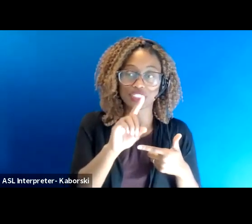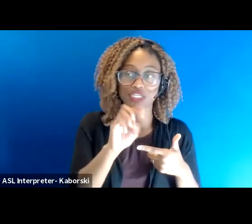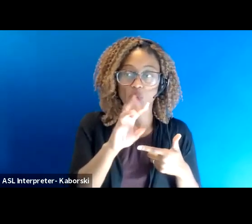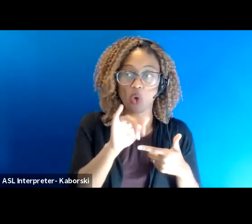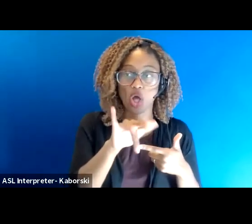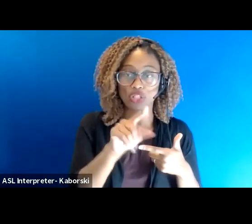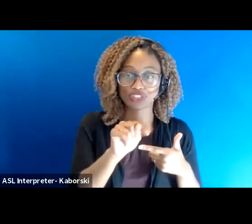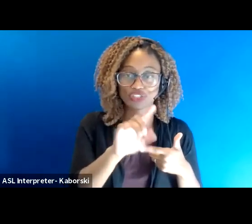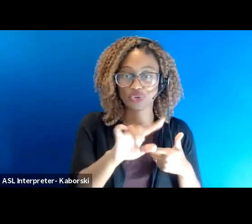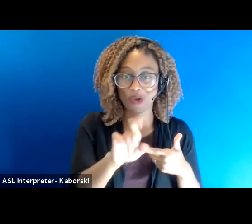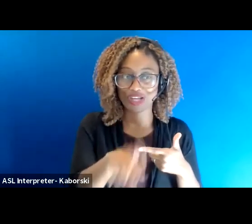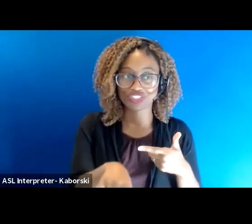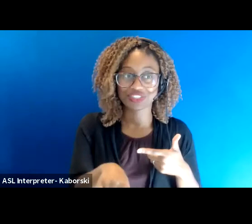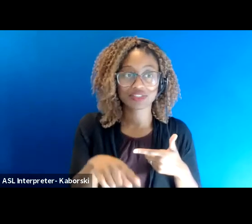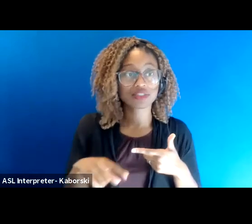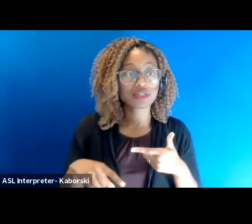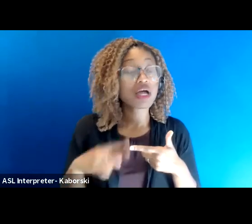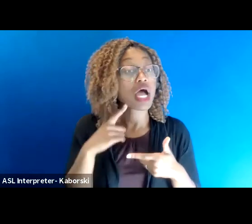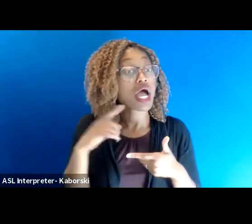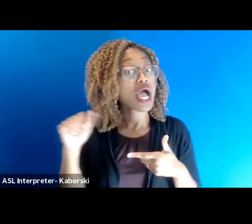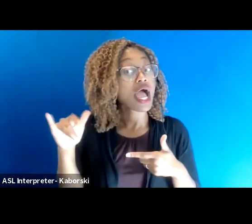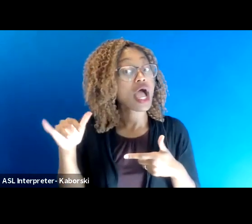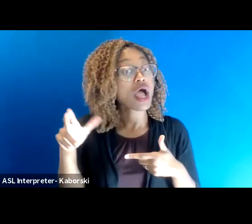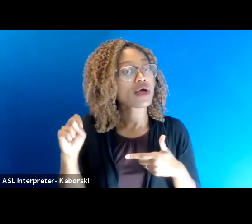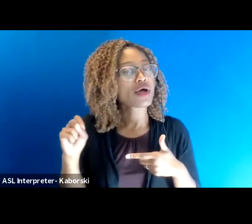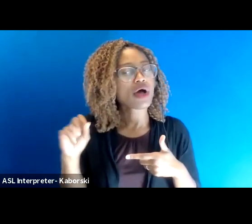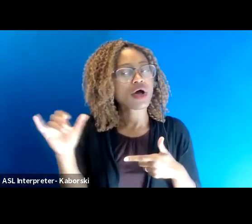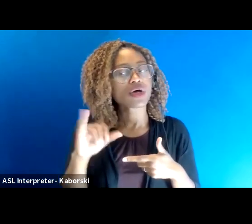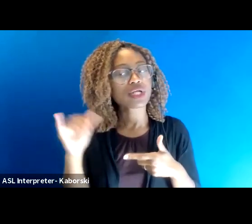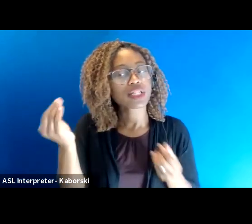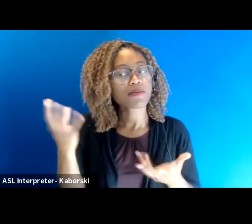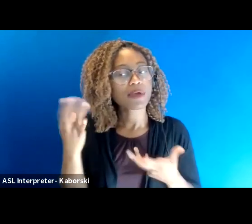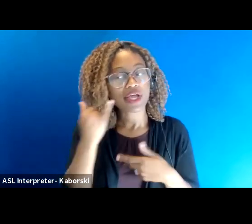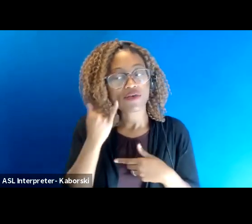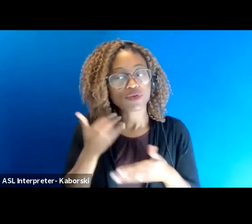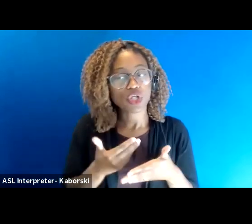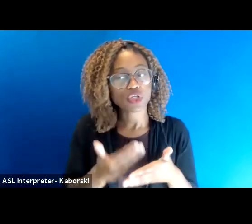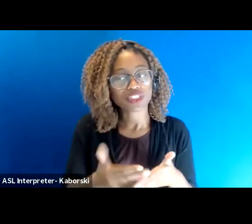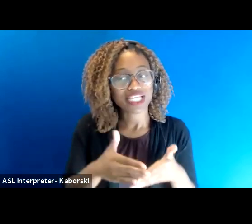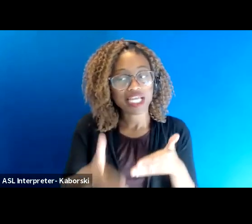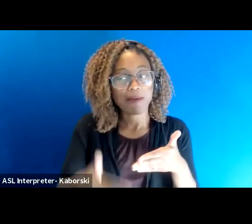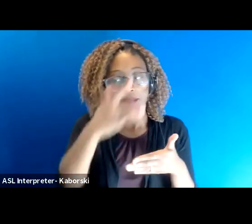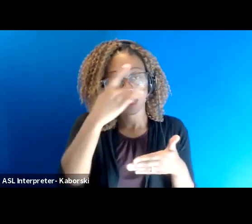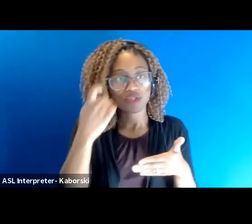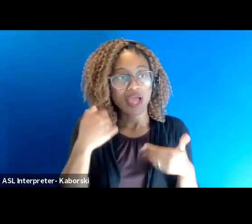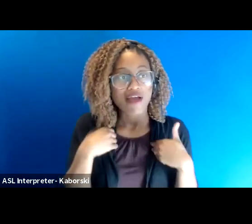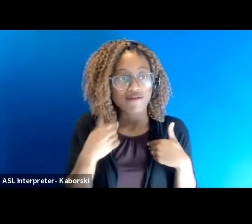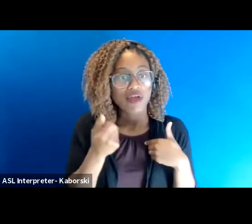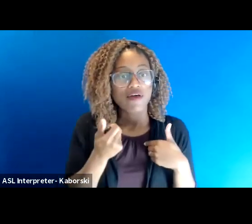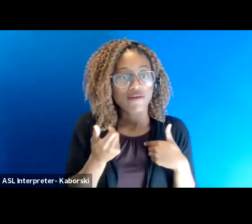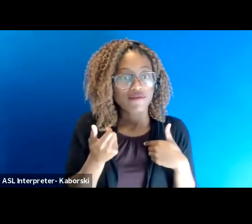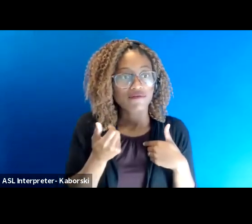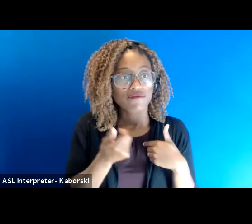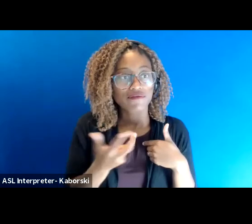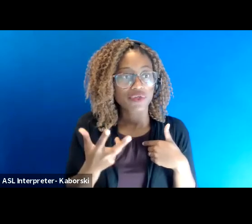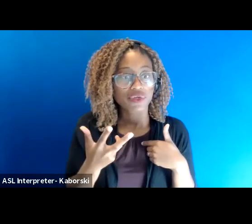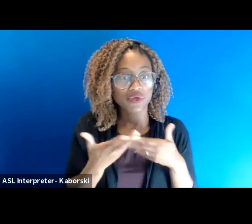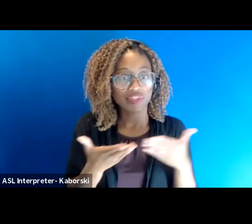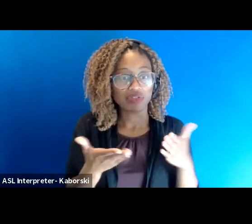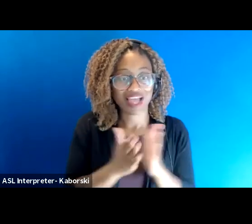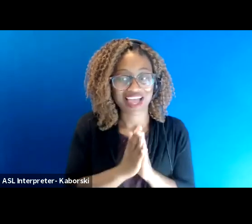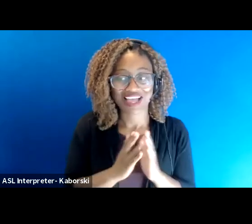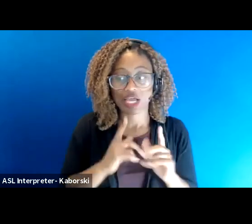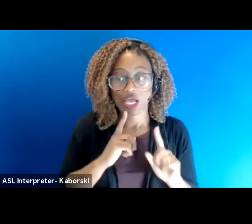Bentley. It says, Arius, just also let me know when we get close to the end, because we have a couple asks. Okay, we